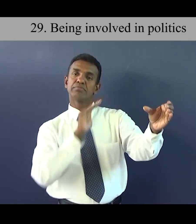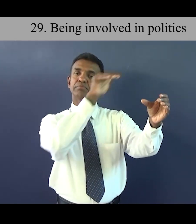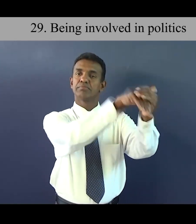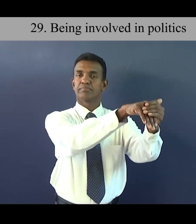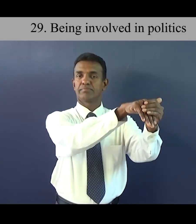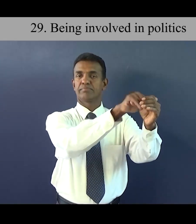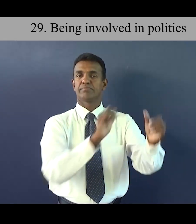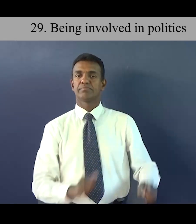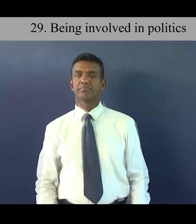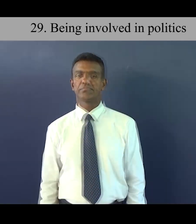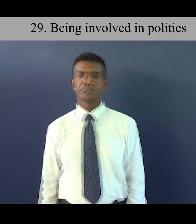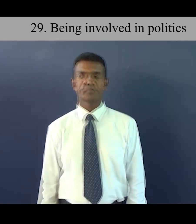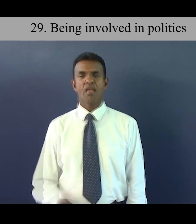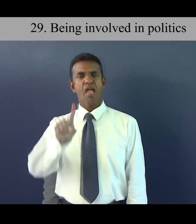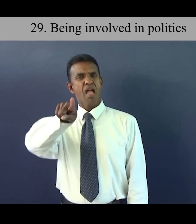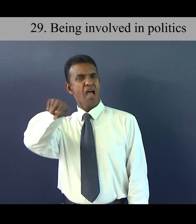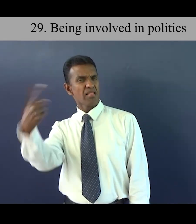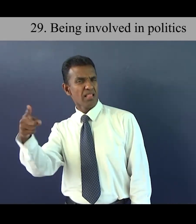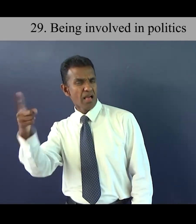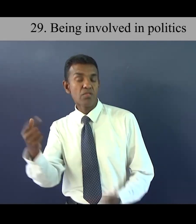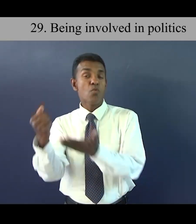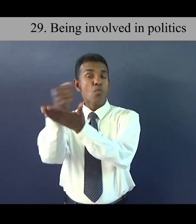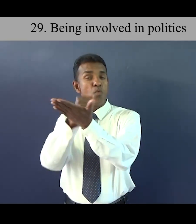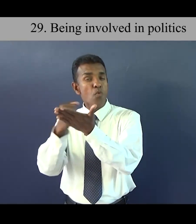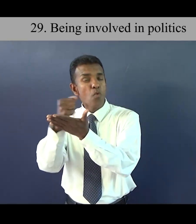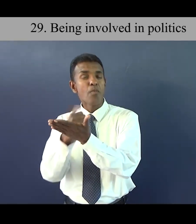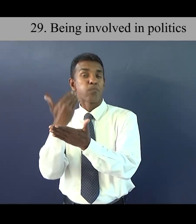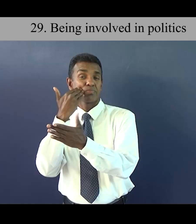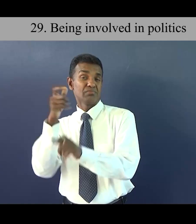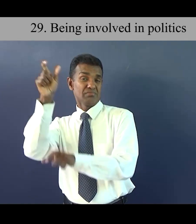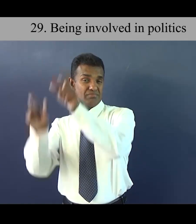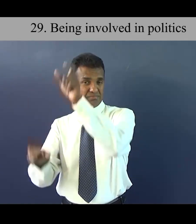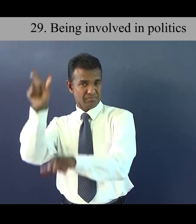in politics the same as everyone else.